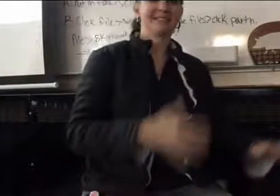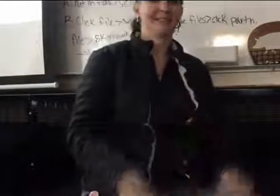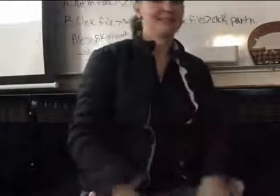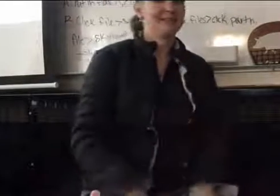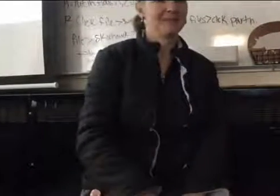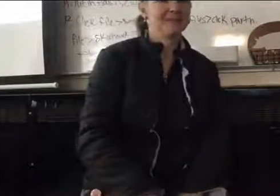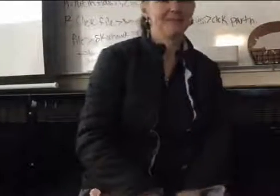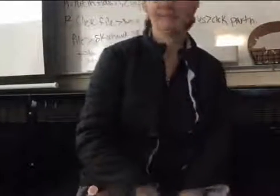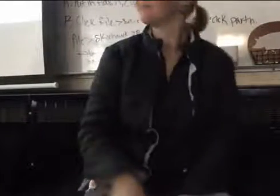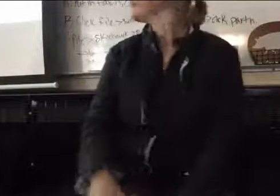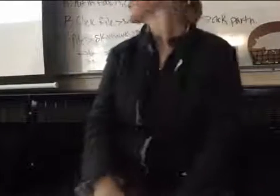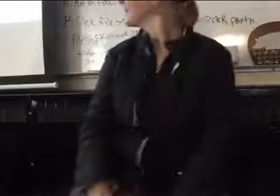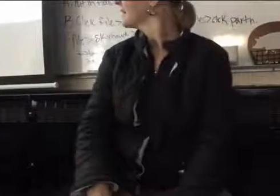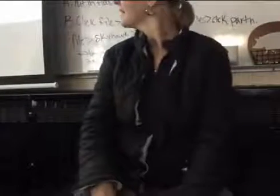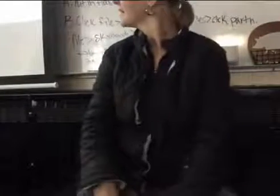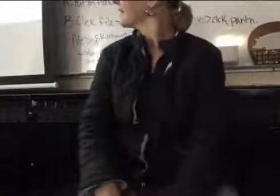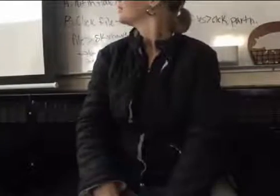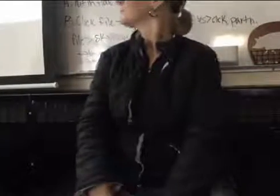Virginians!